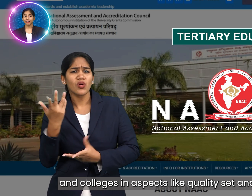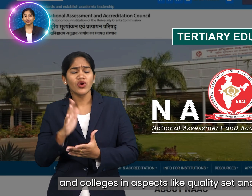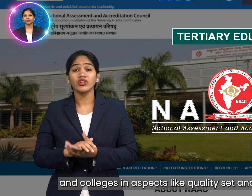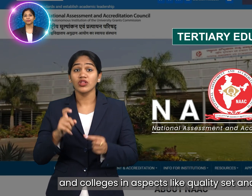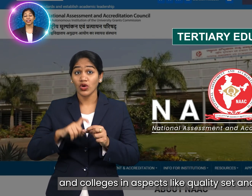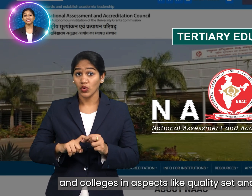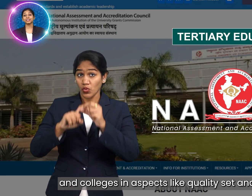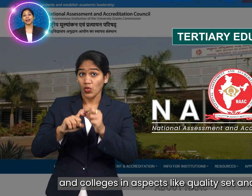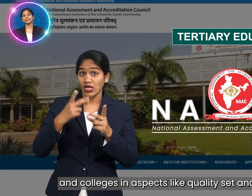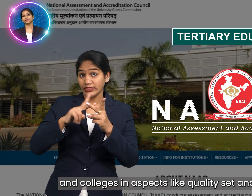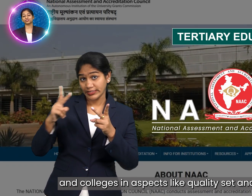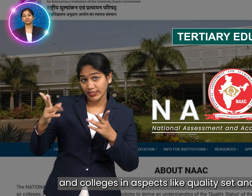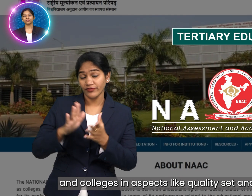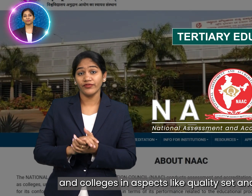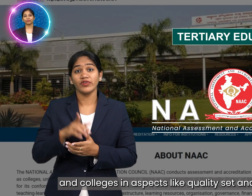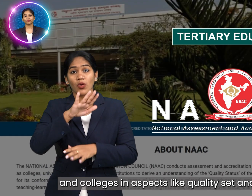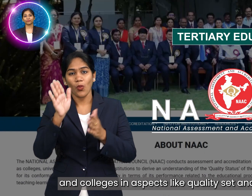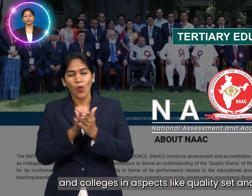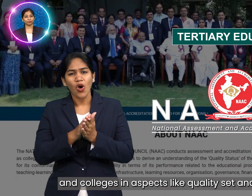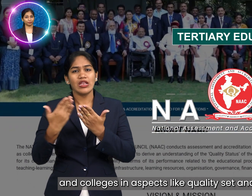quality set and standards.